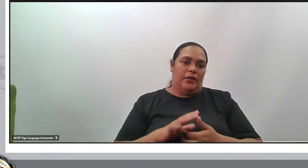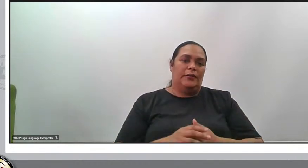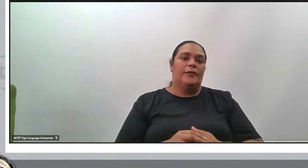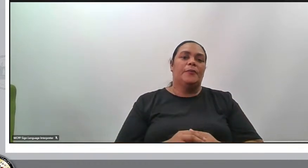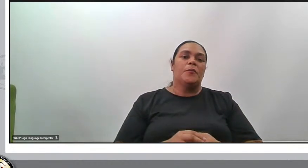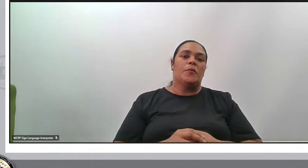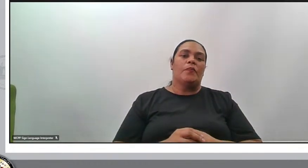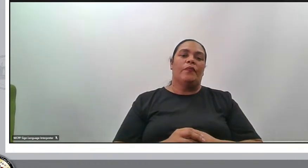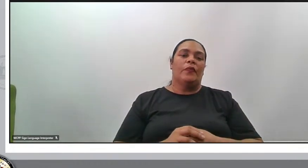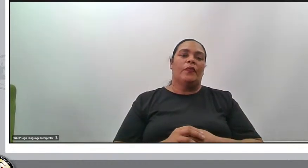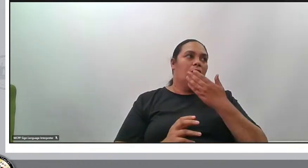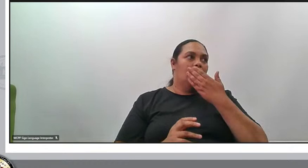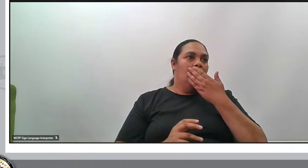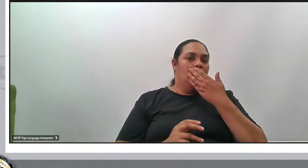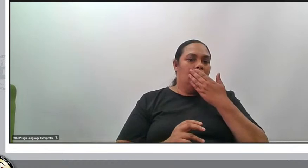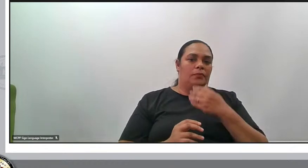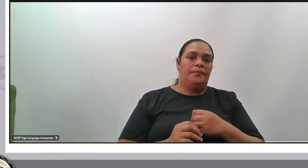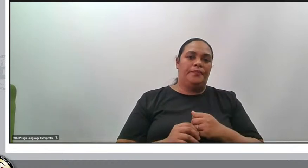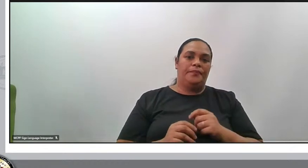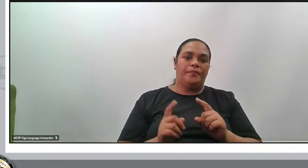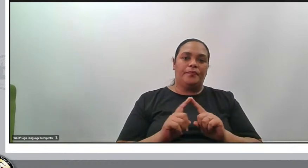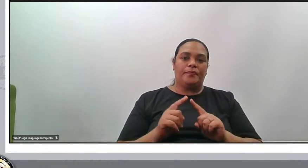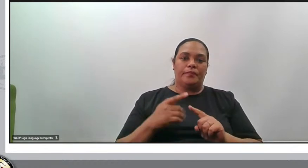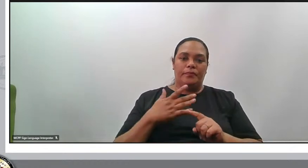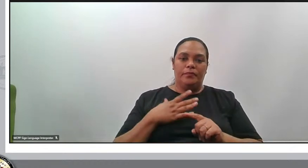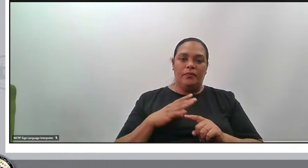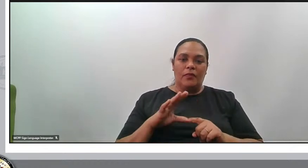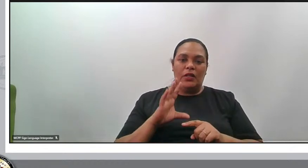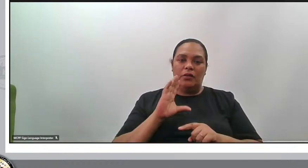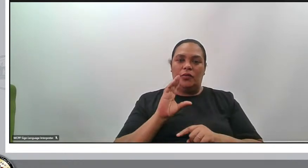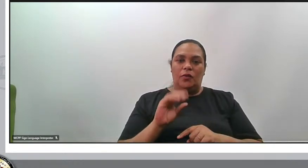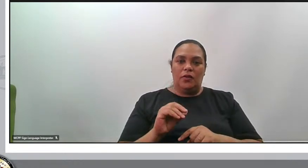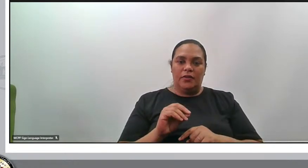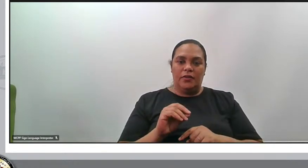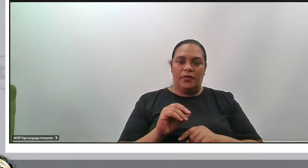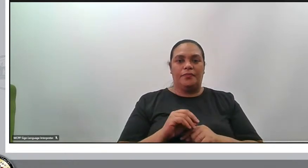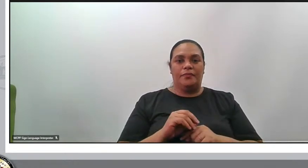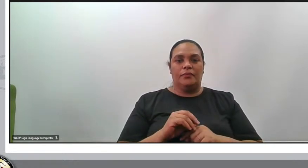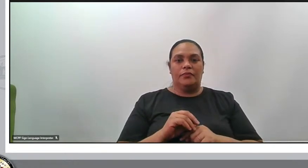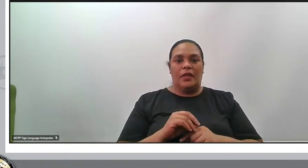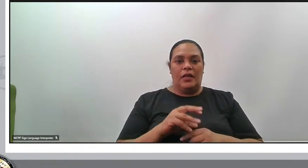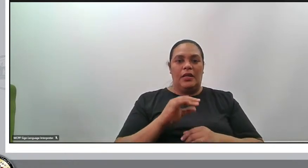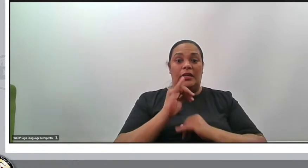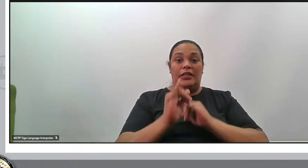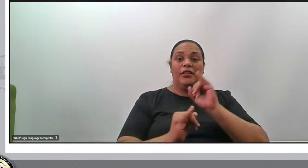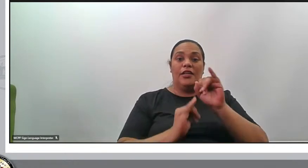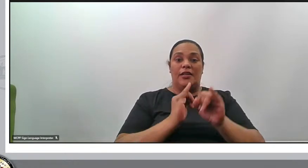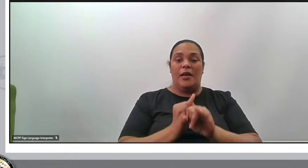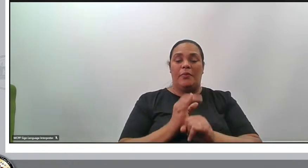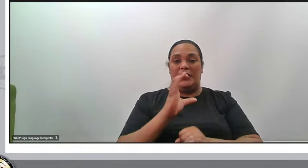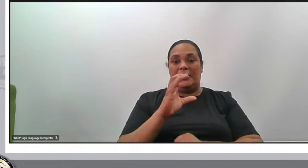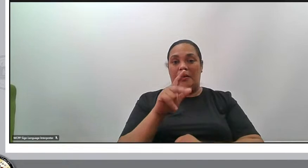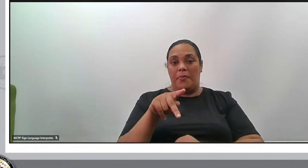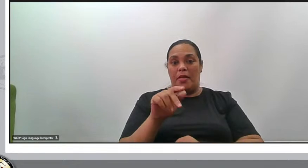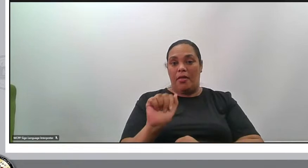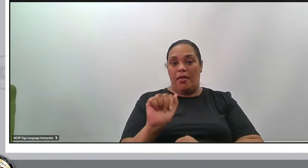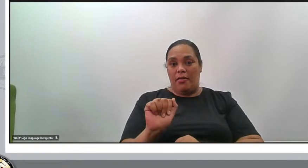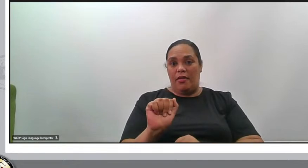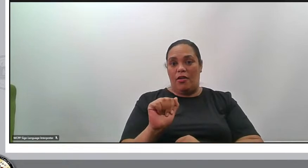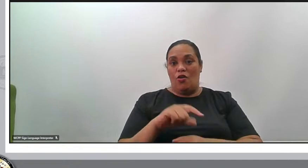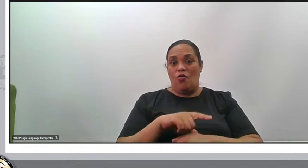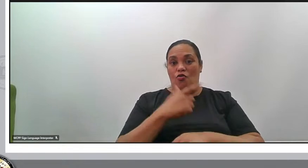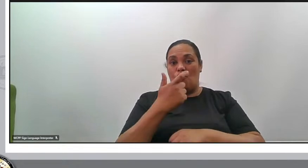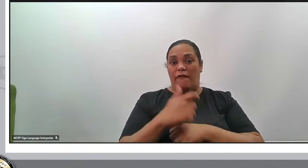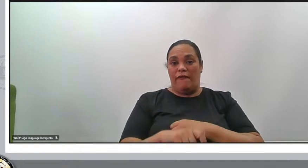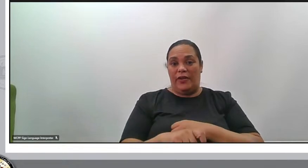And then I would also like to ask the International CPA